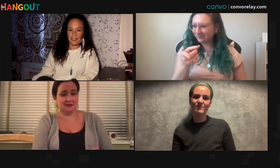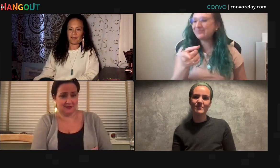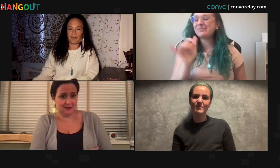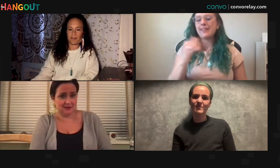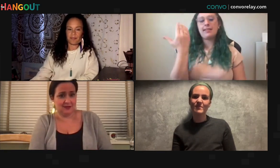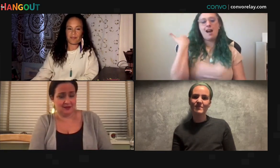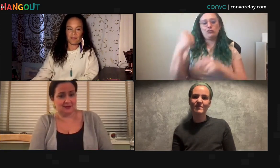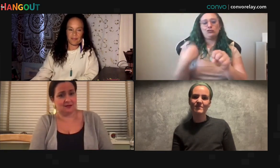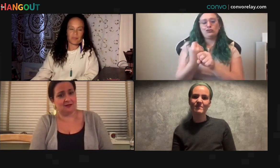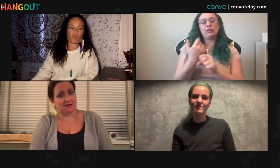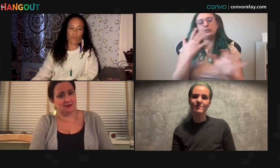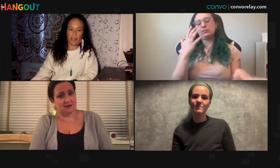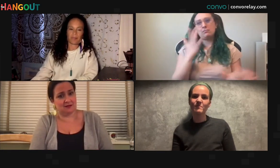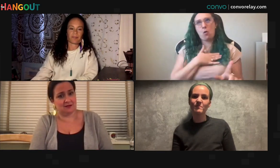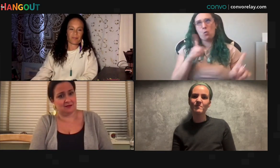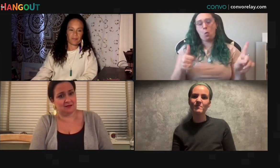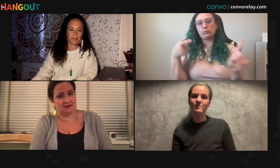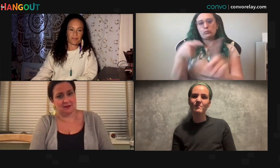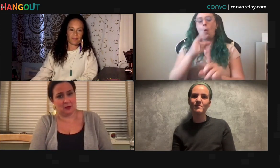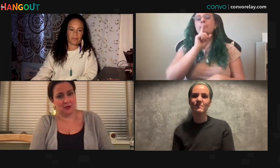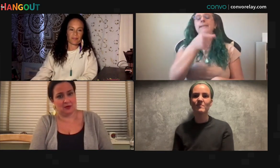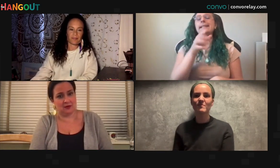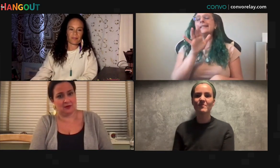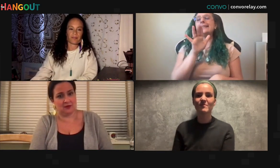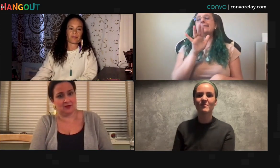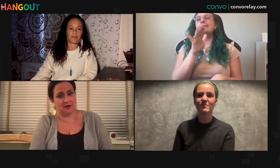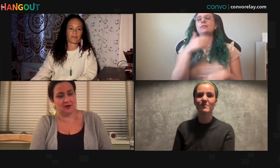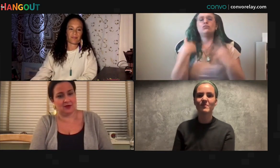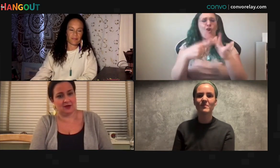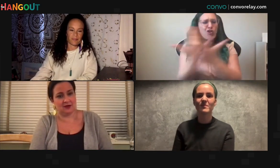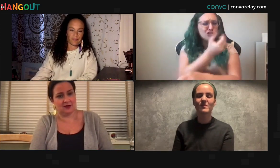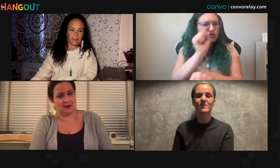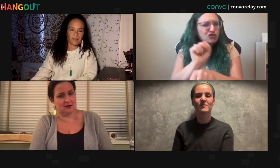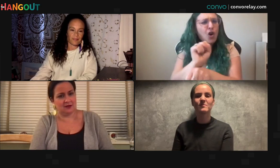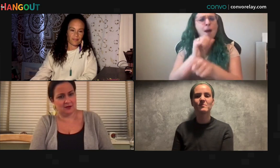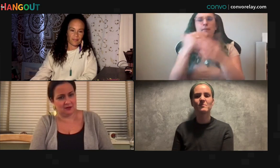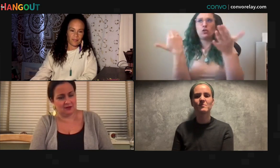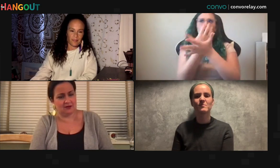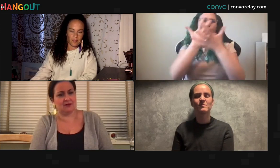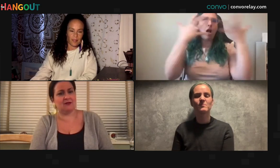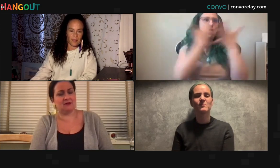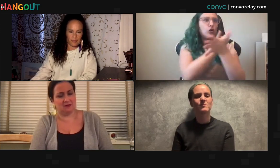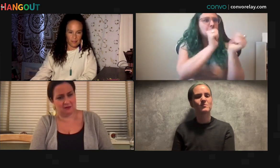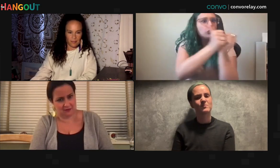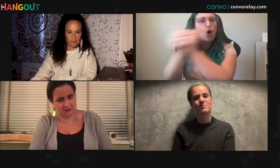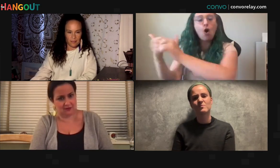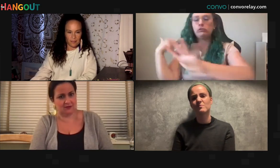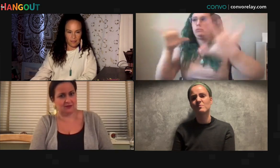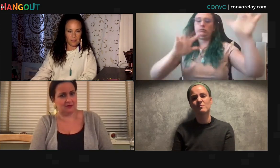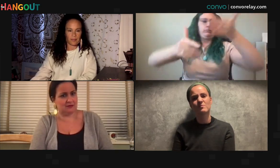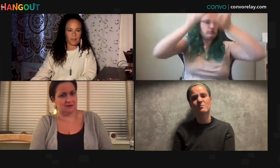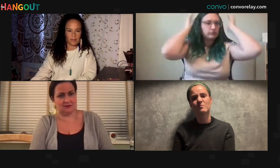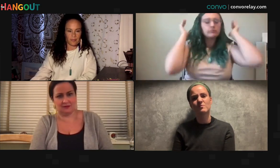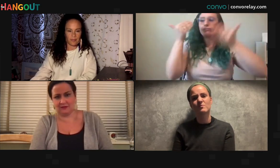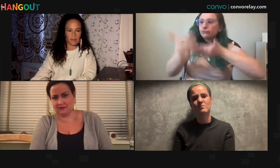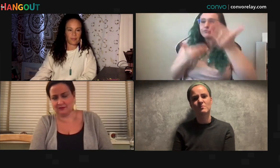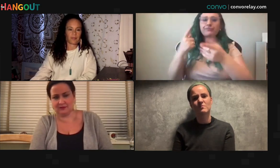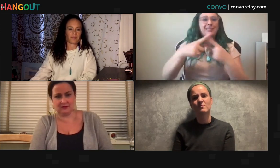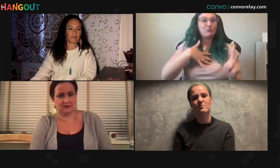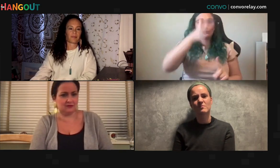grow. I'll give a perfect example. Last year, uh, I started a new job, a lot of changes in my life